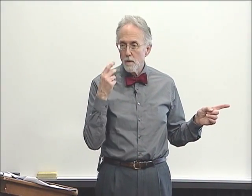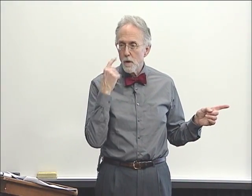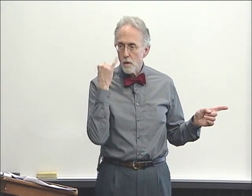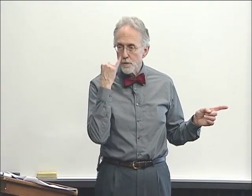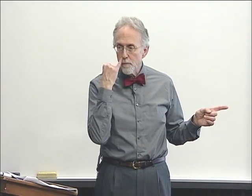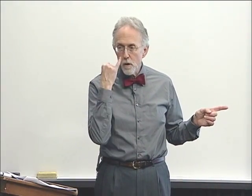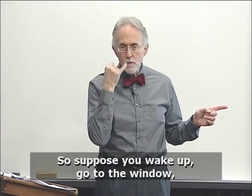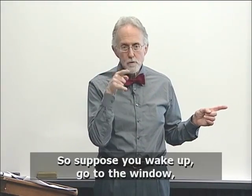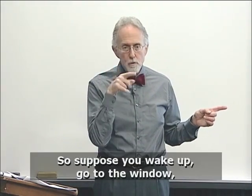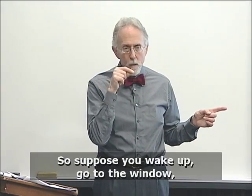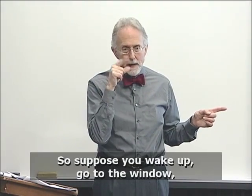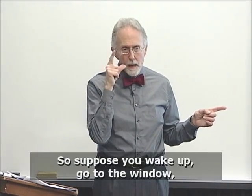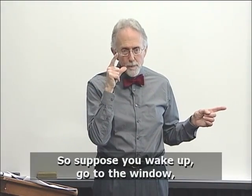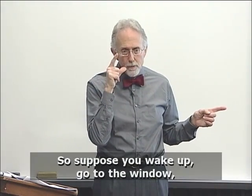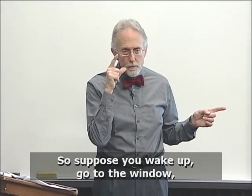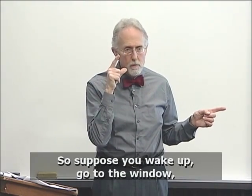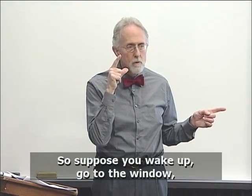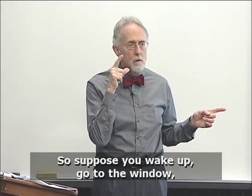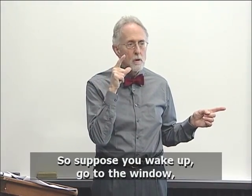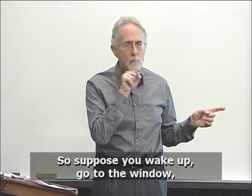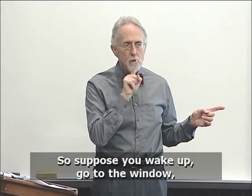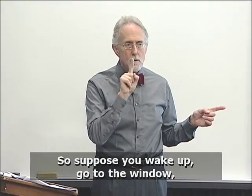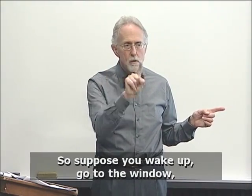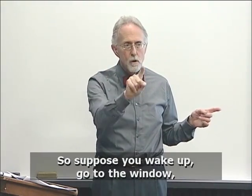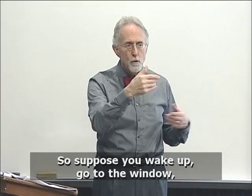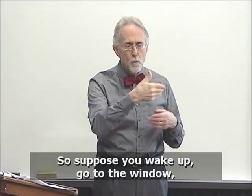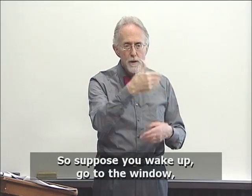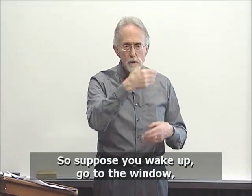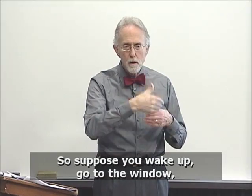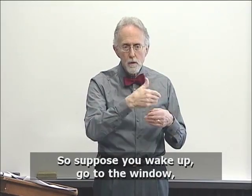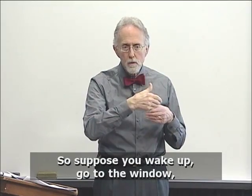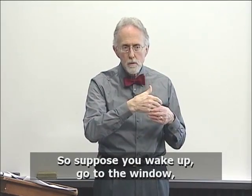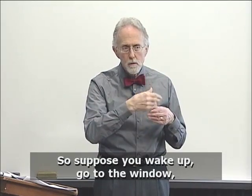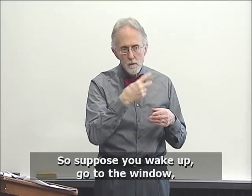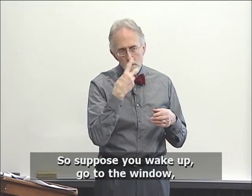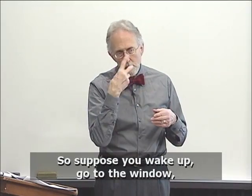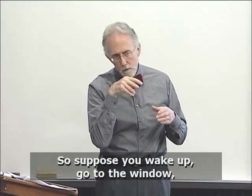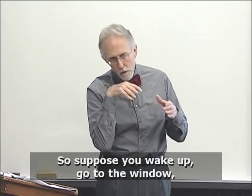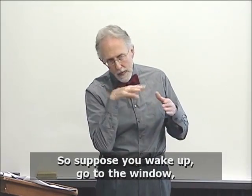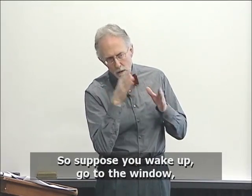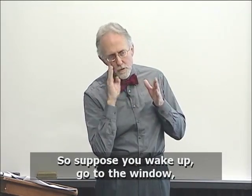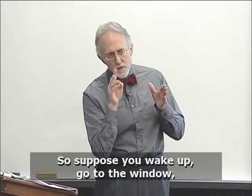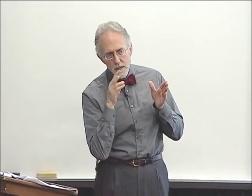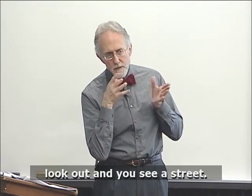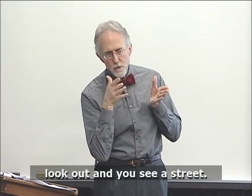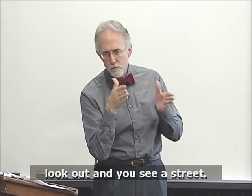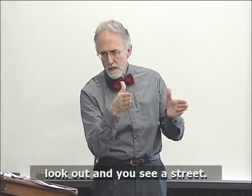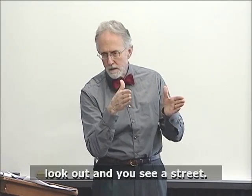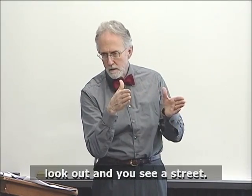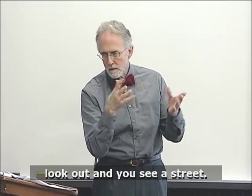So suppose you wake up, go to the window, look out and you see the street, it's